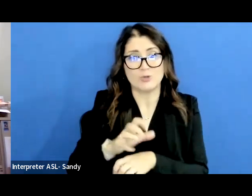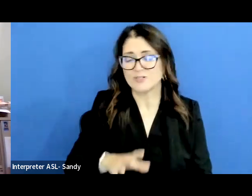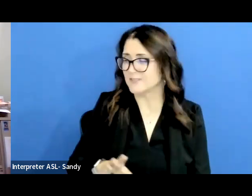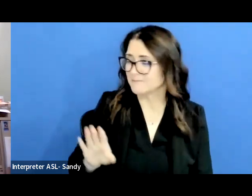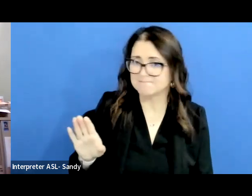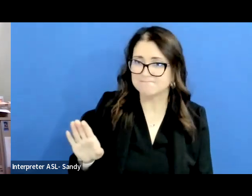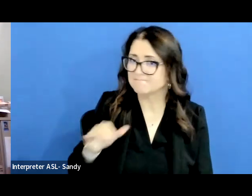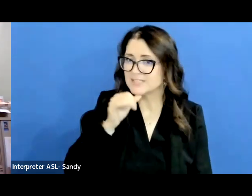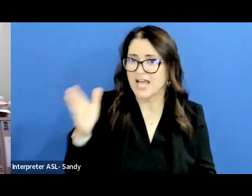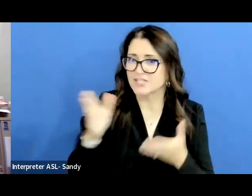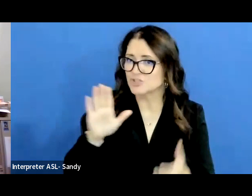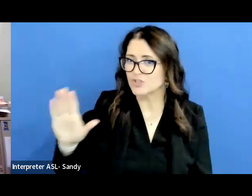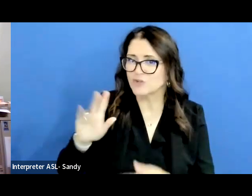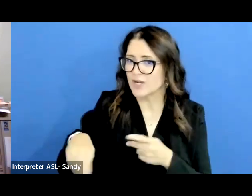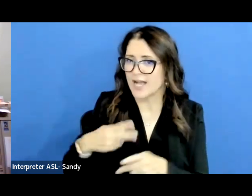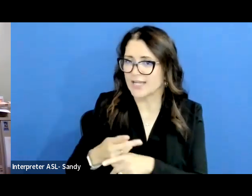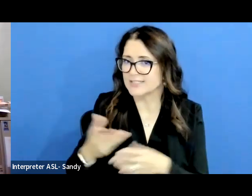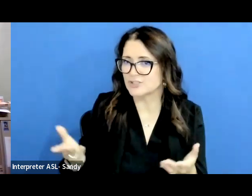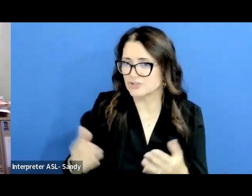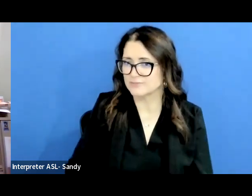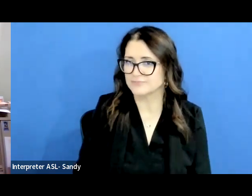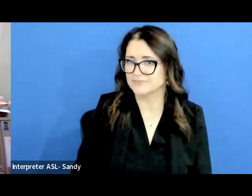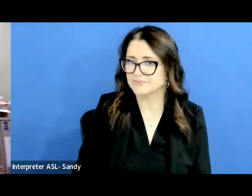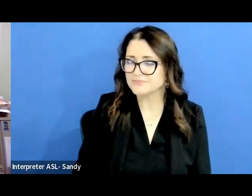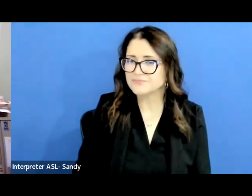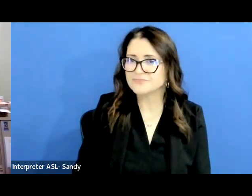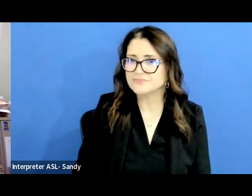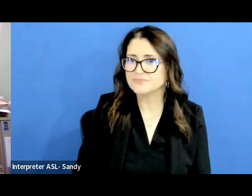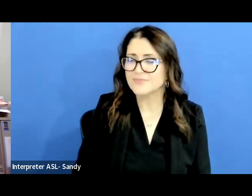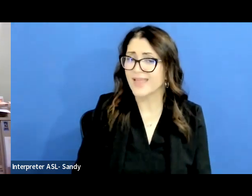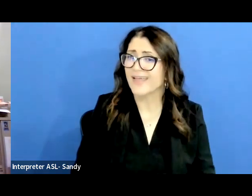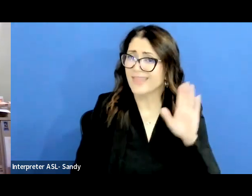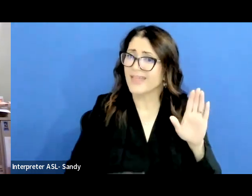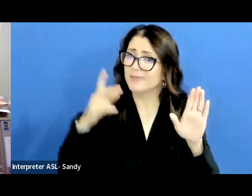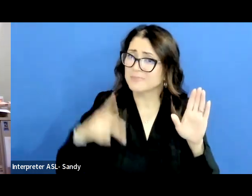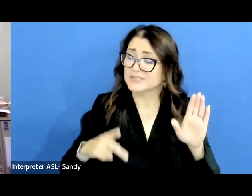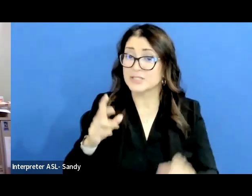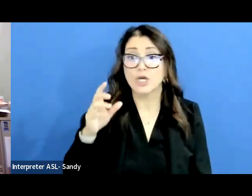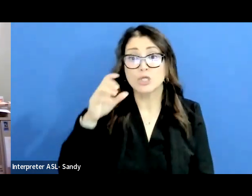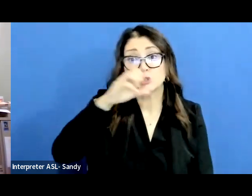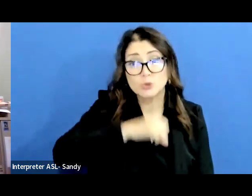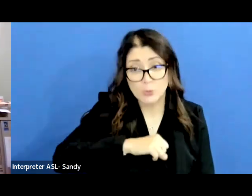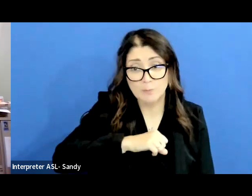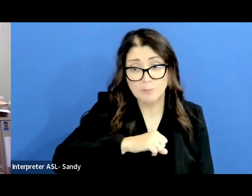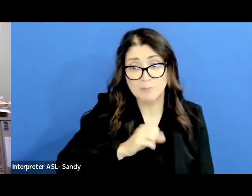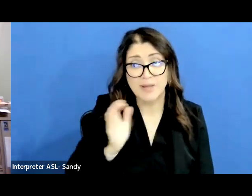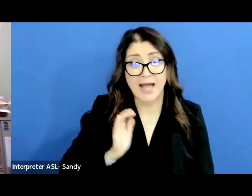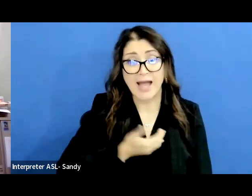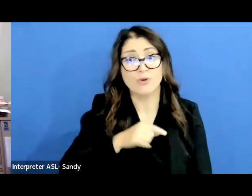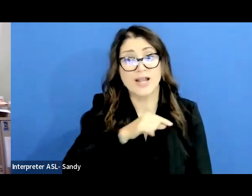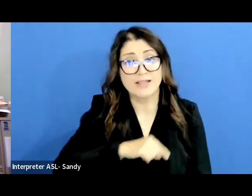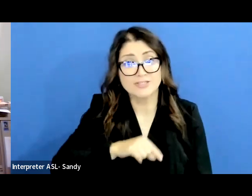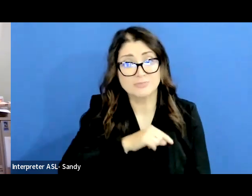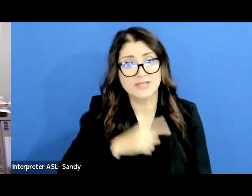did not serve our kind here. This person had assumed our eligibility based on the fact that we were speaking